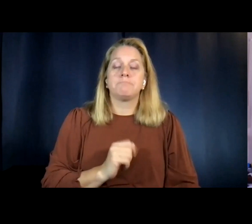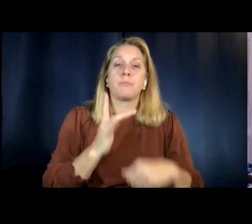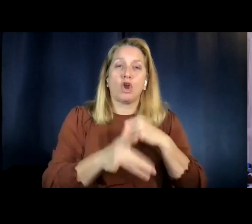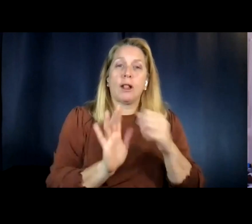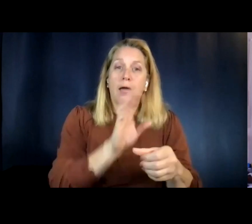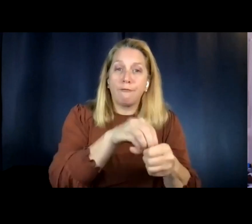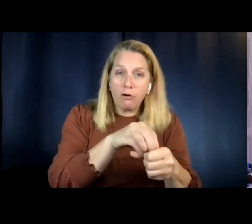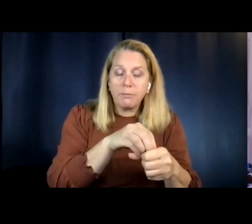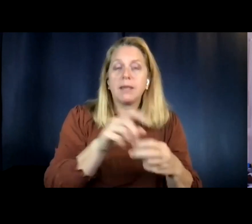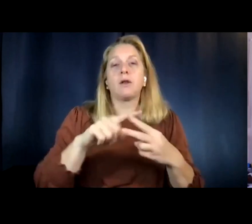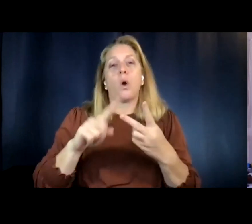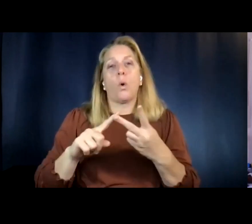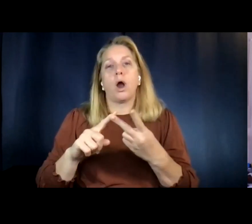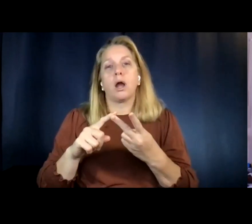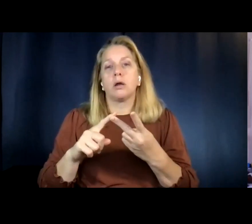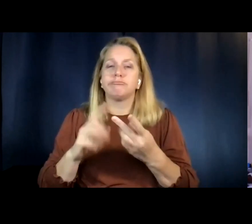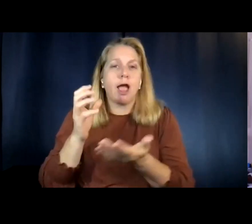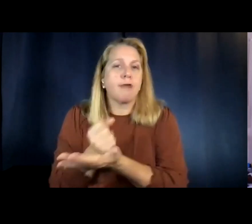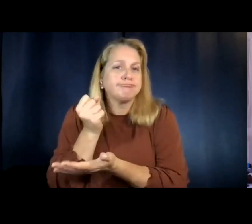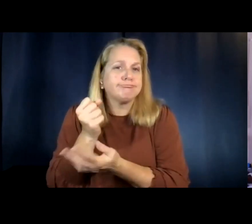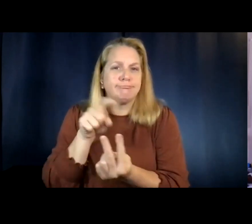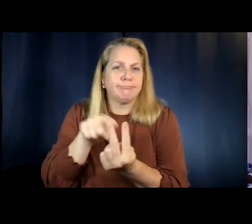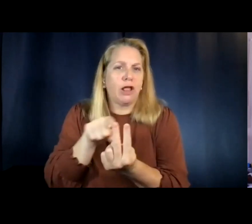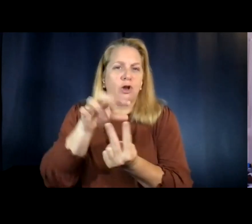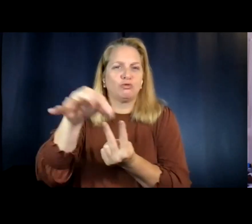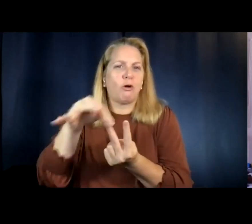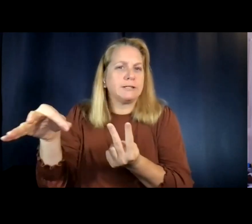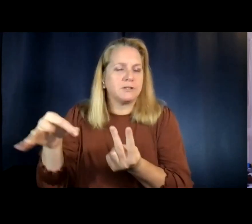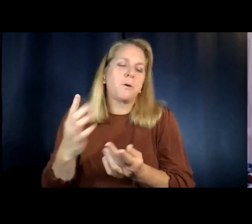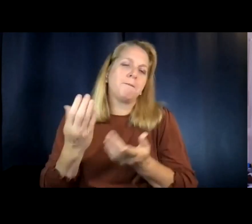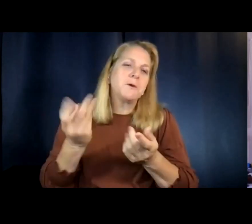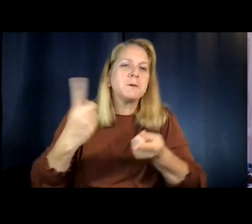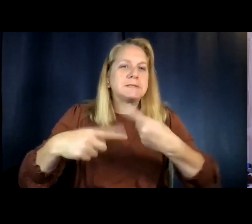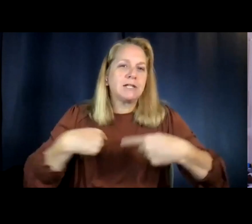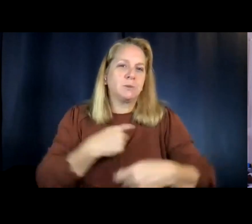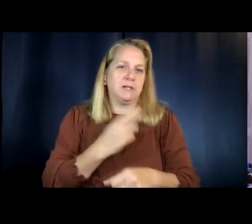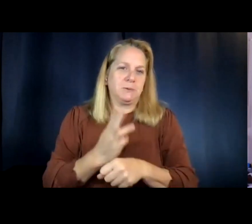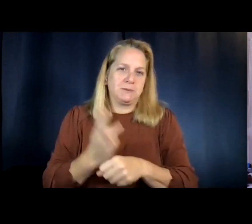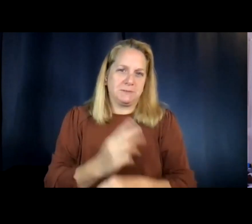whichever, or intervention, however you want to do that. So those are some signs we use.